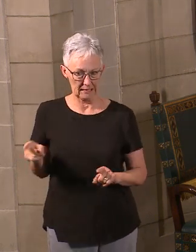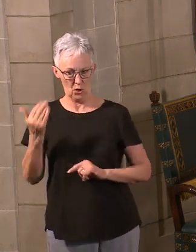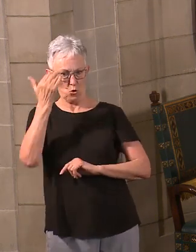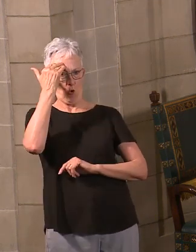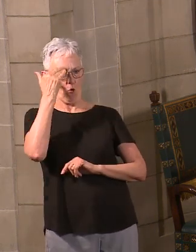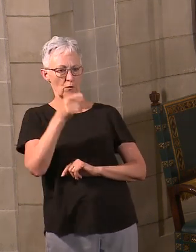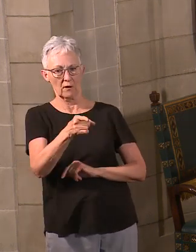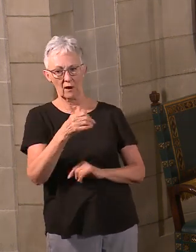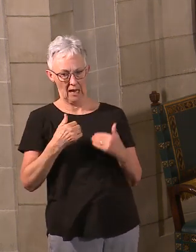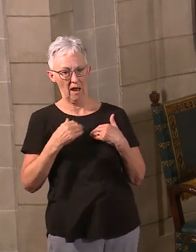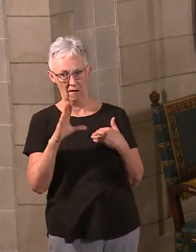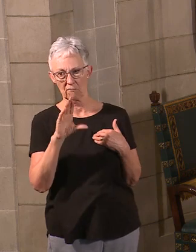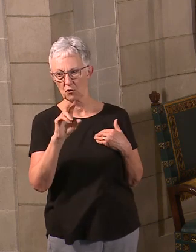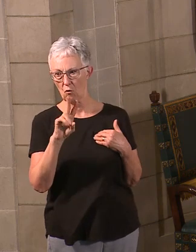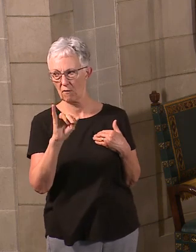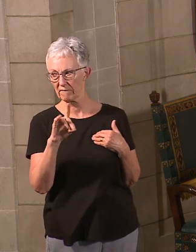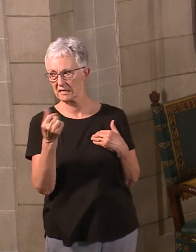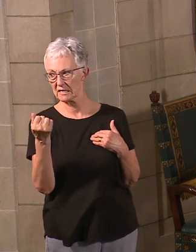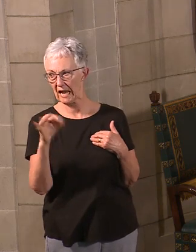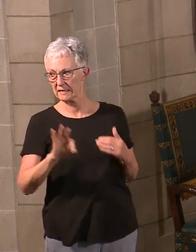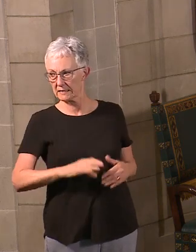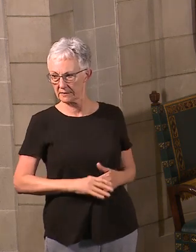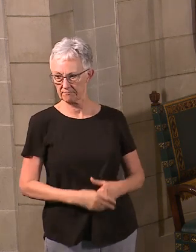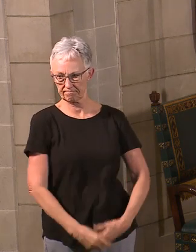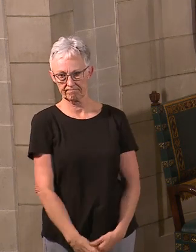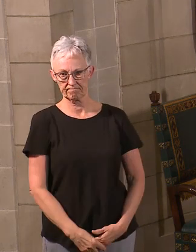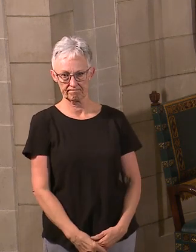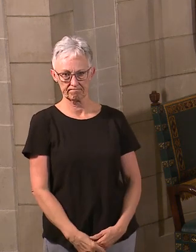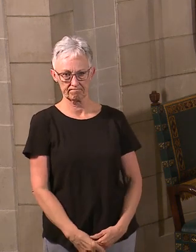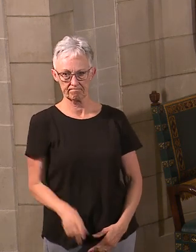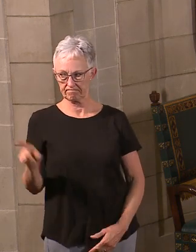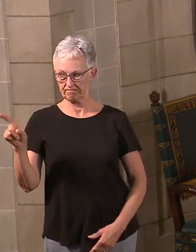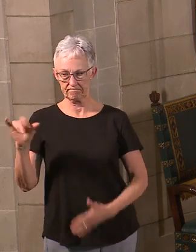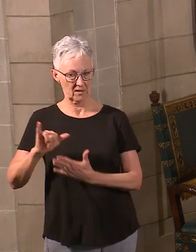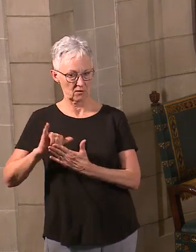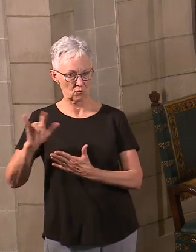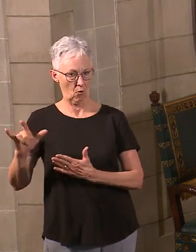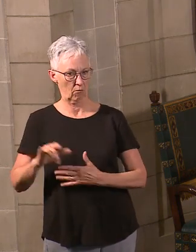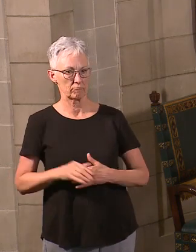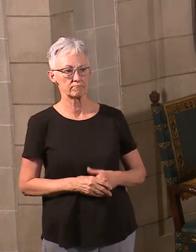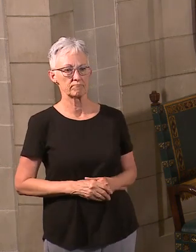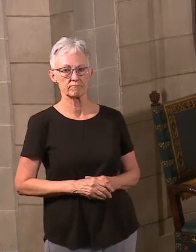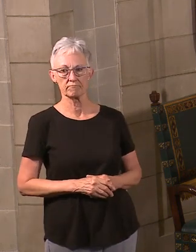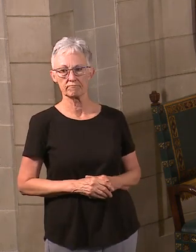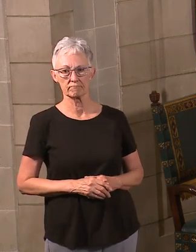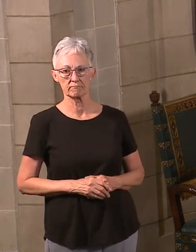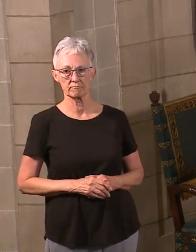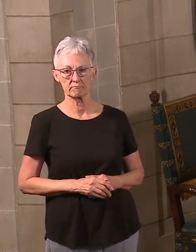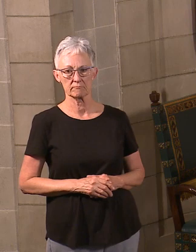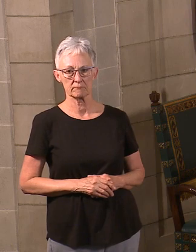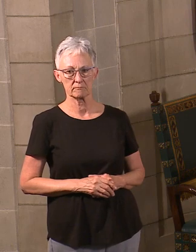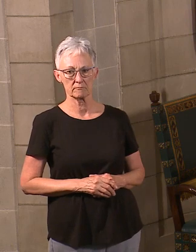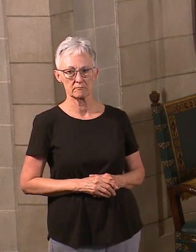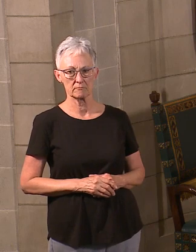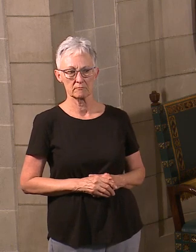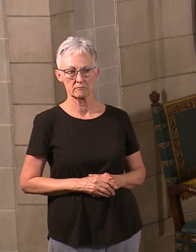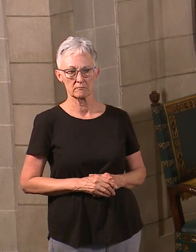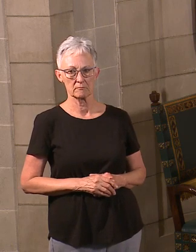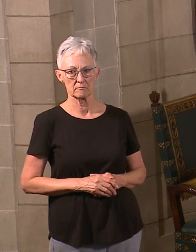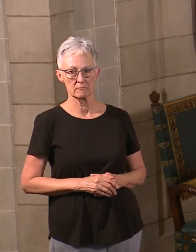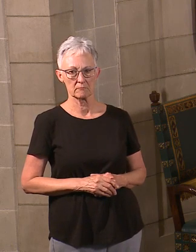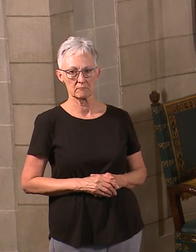happen. And I think those are all the questions I have. Great. All right, so questions from in the room. For those of us who may not be